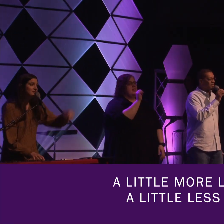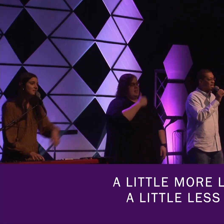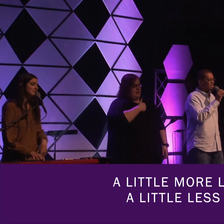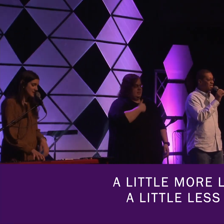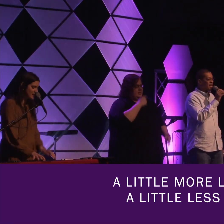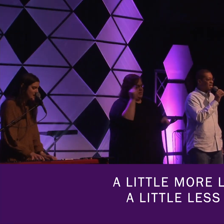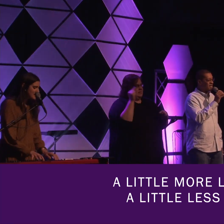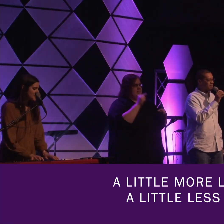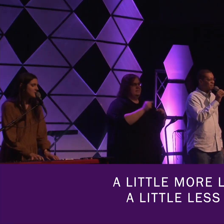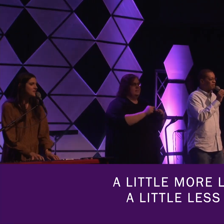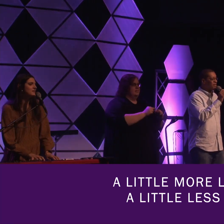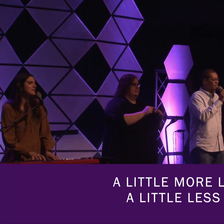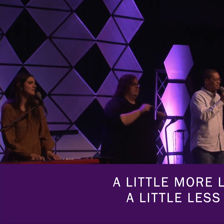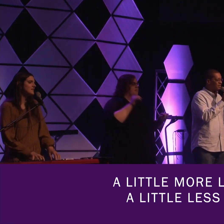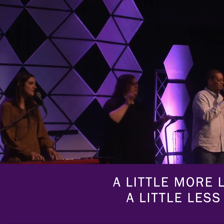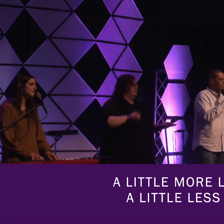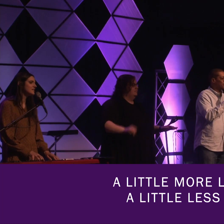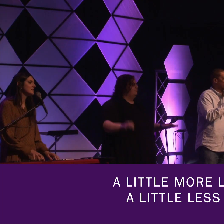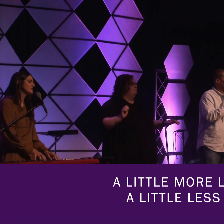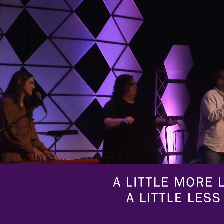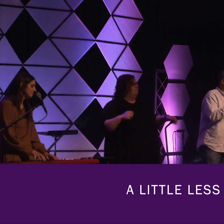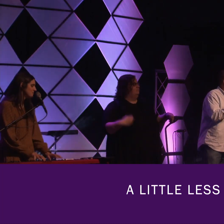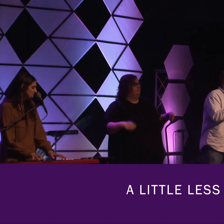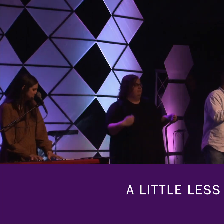a little less like me.